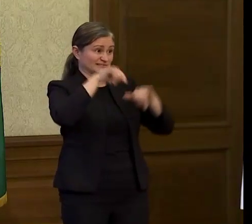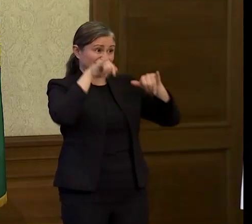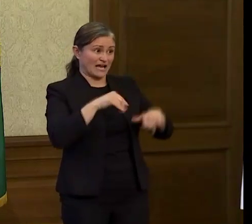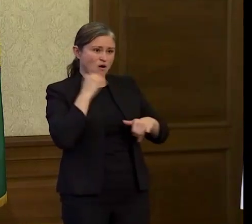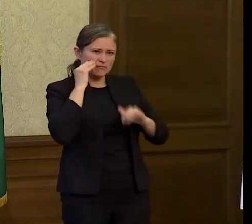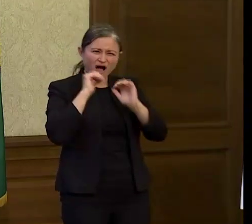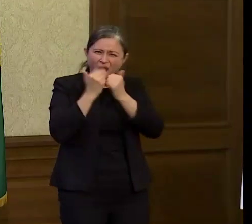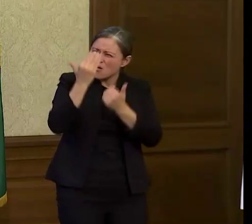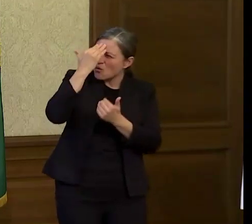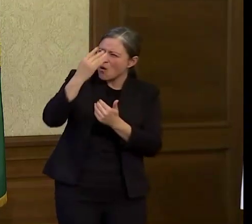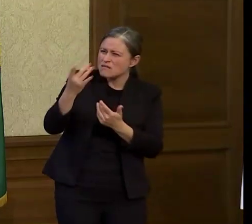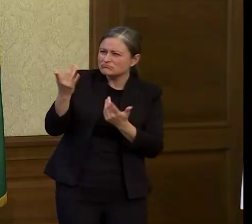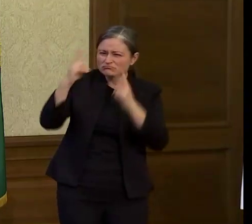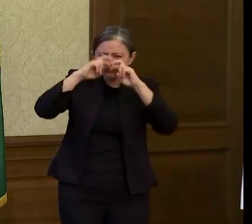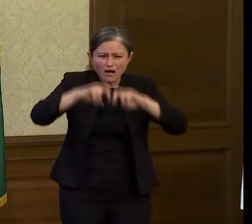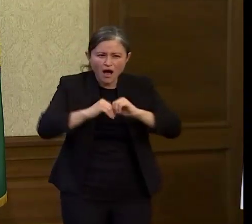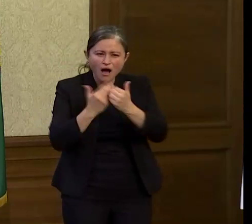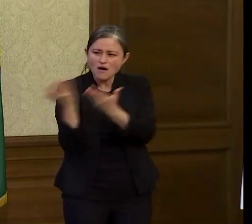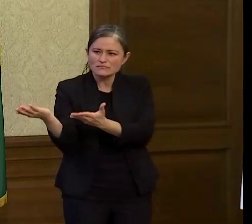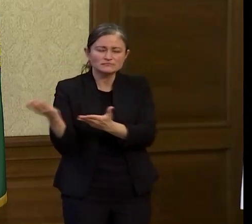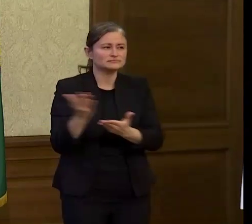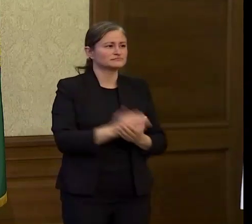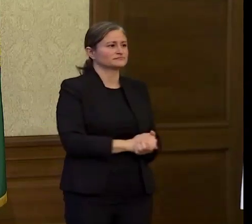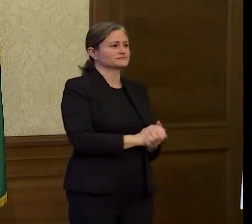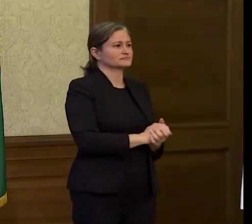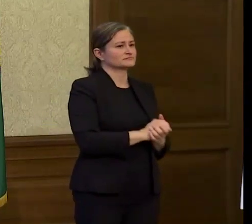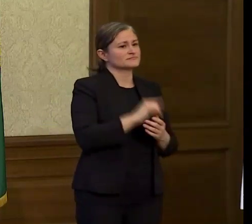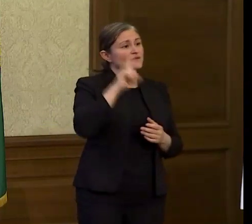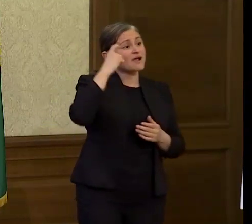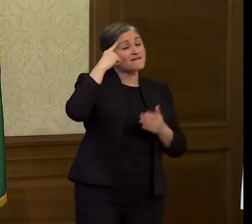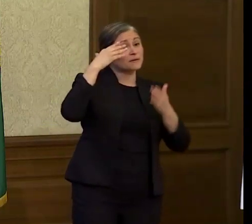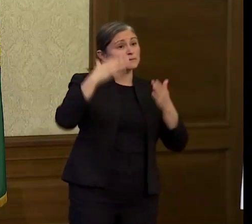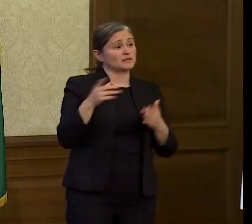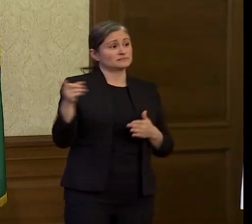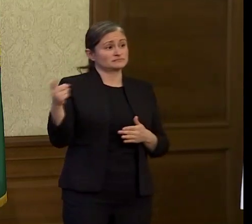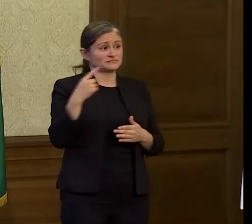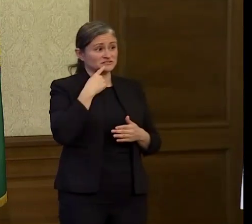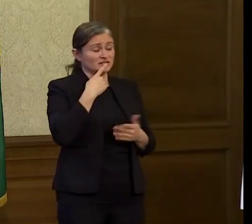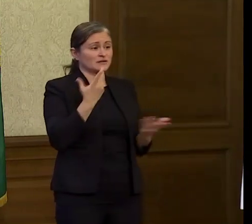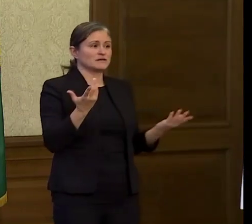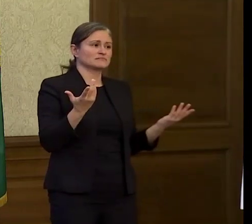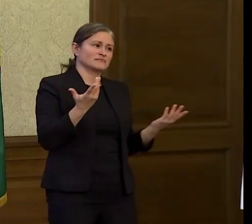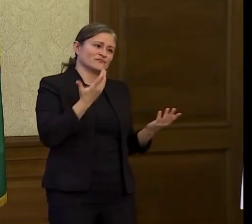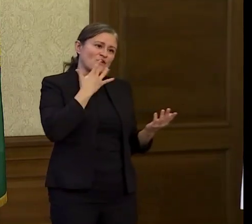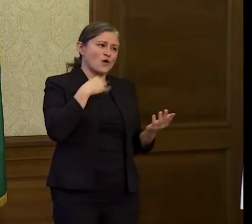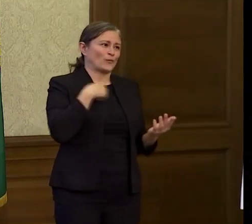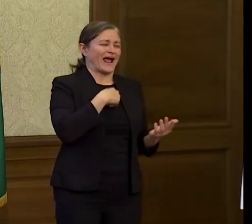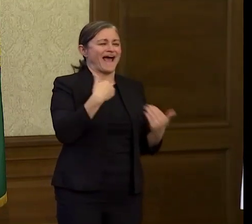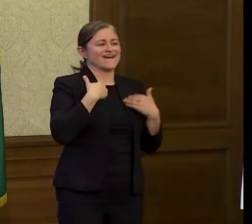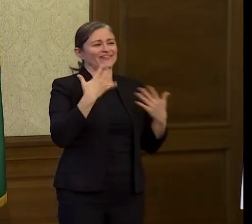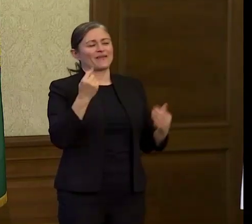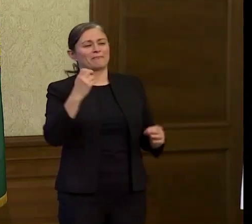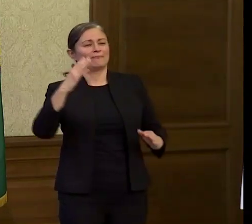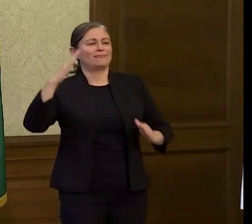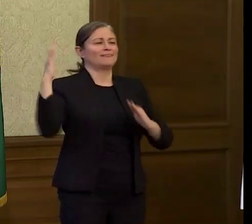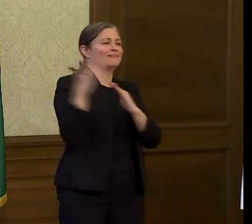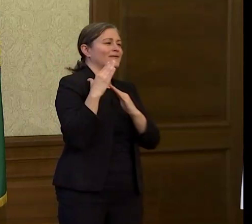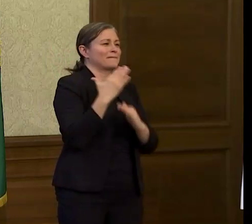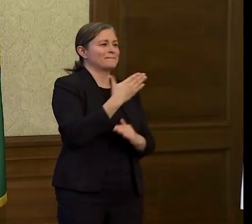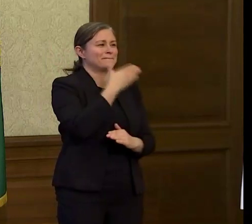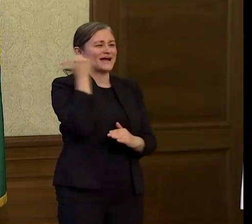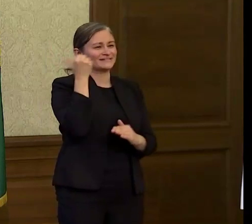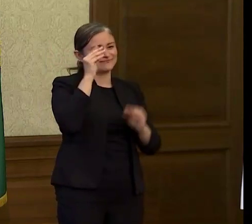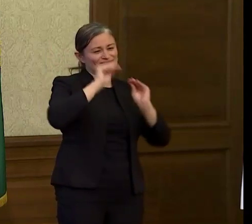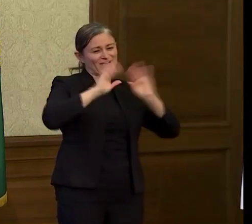Well, fortunately, as I noted, we have some of the best epidemiologists literally in the world right here in Washington State.